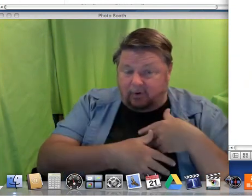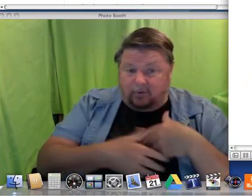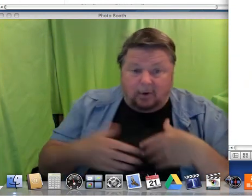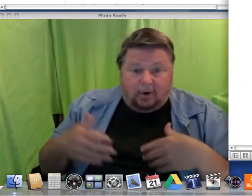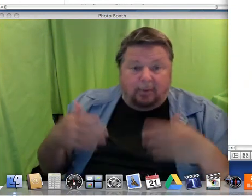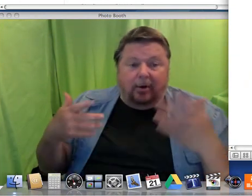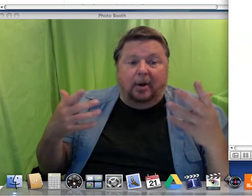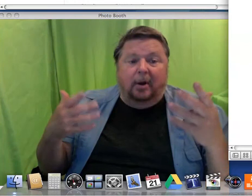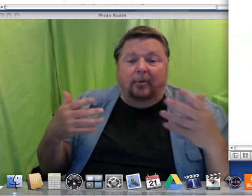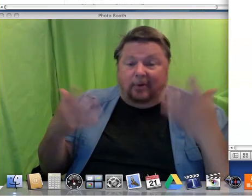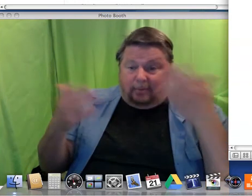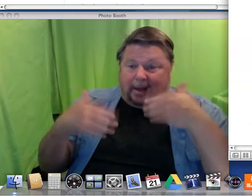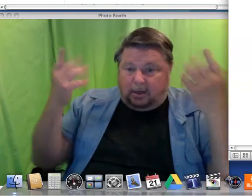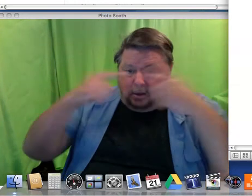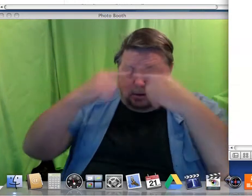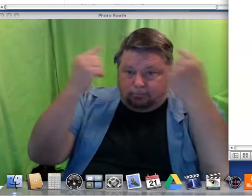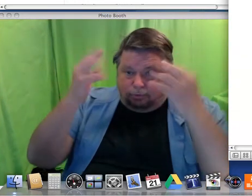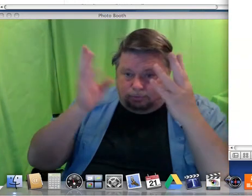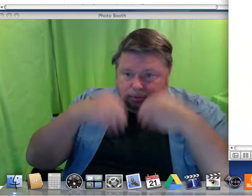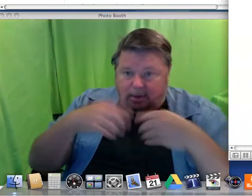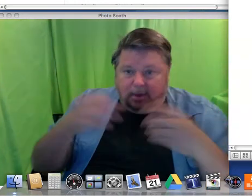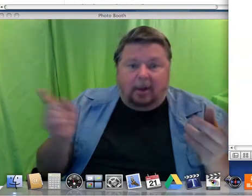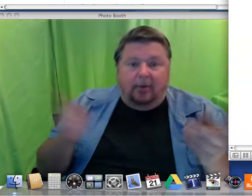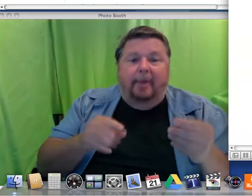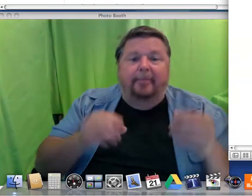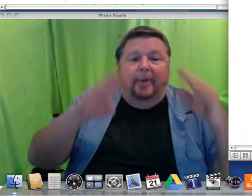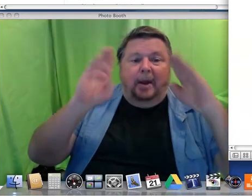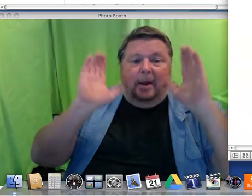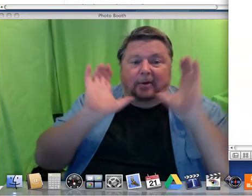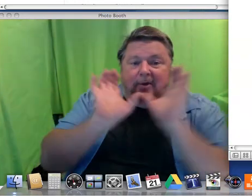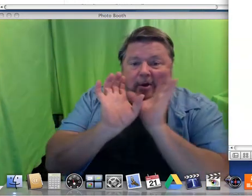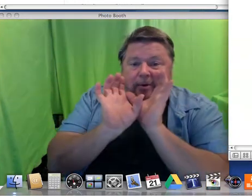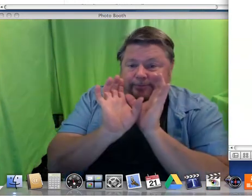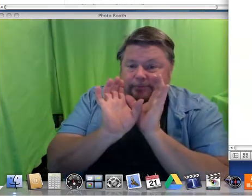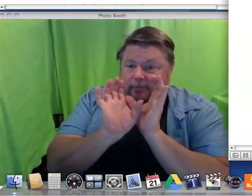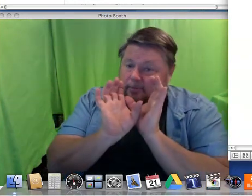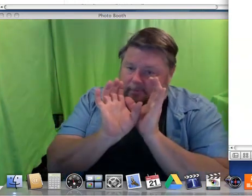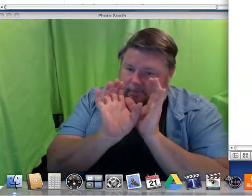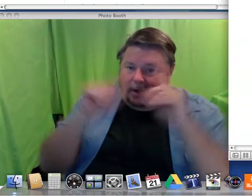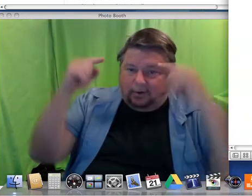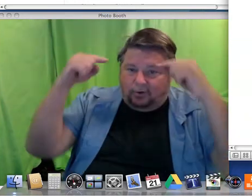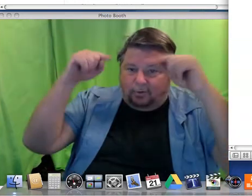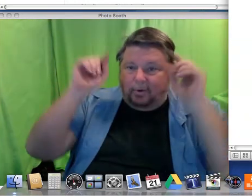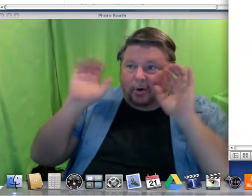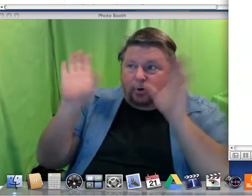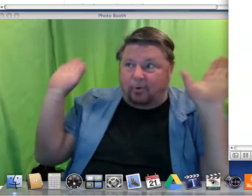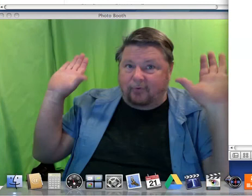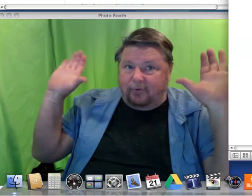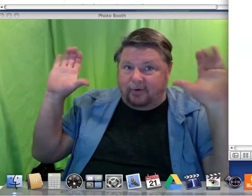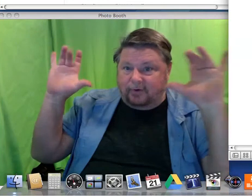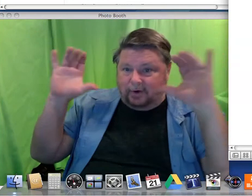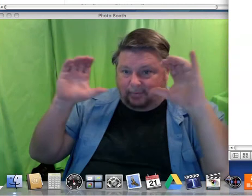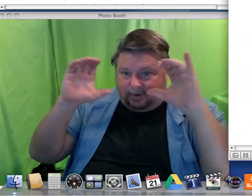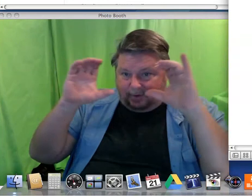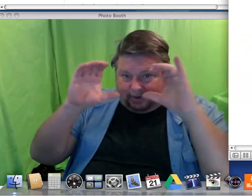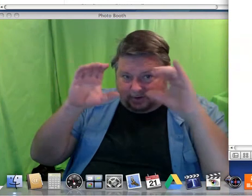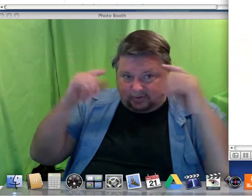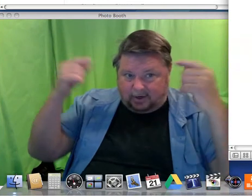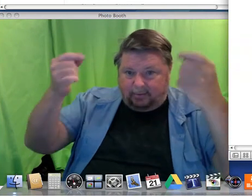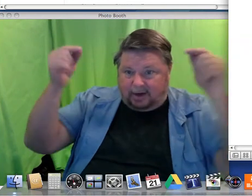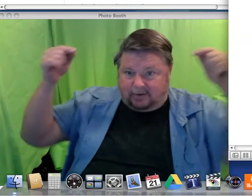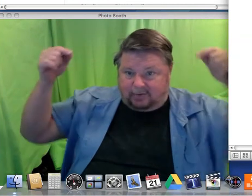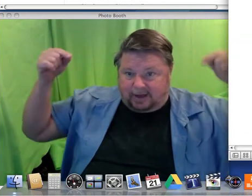over part, which is black. Okay, and so your peripheral vision would